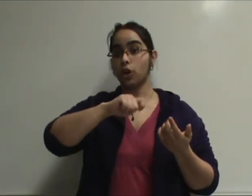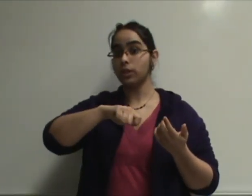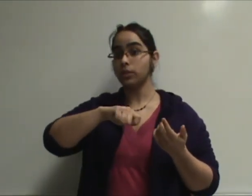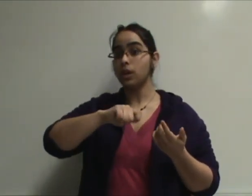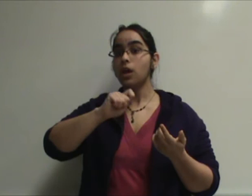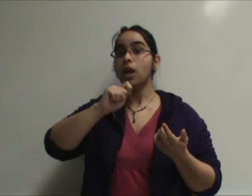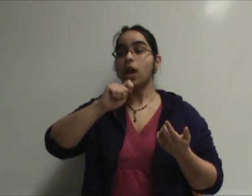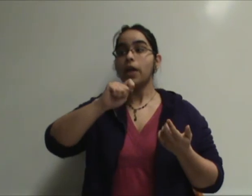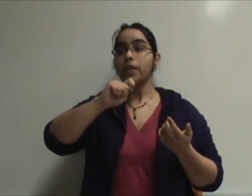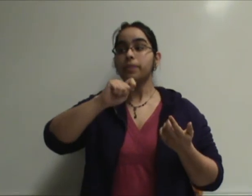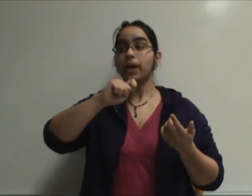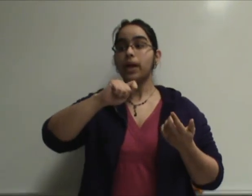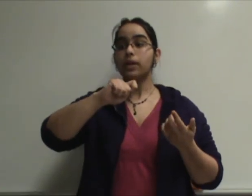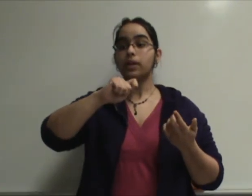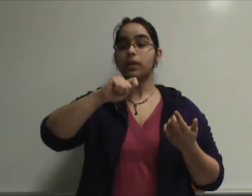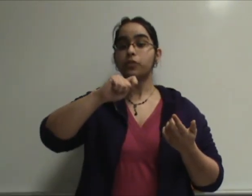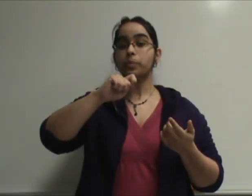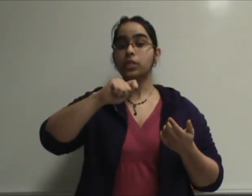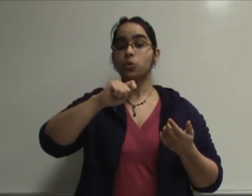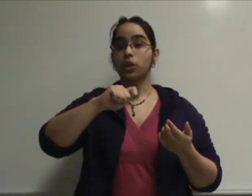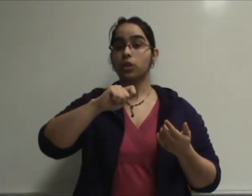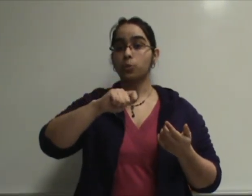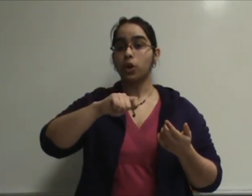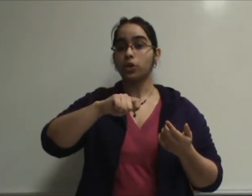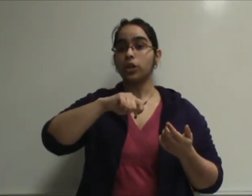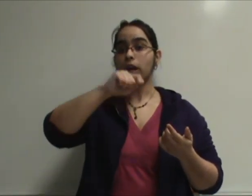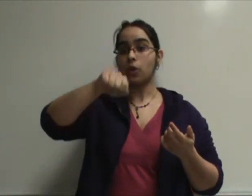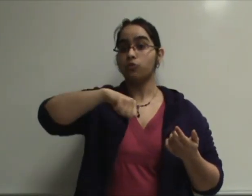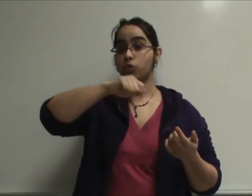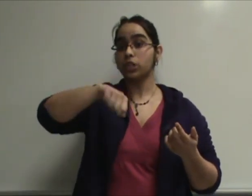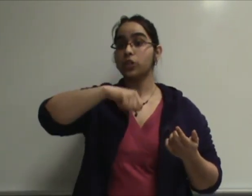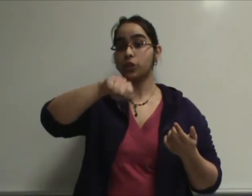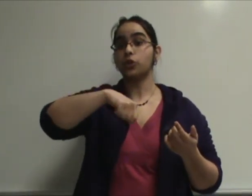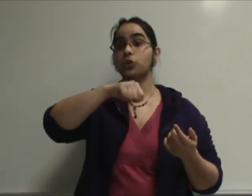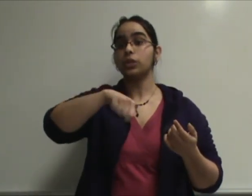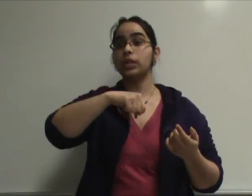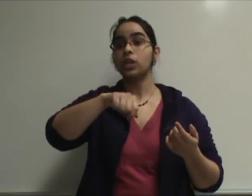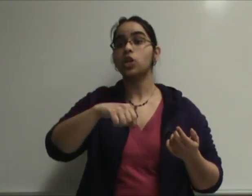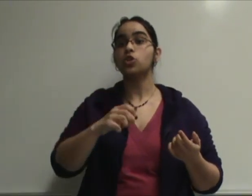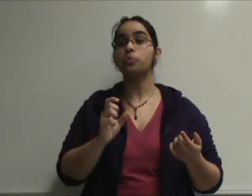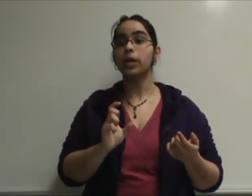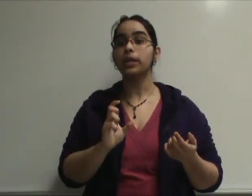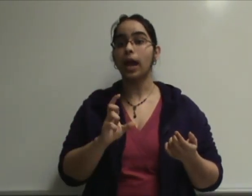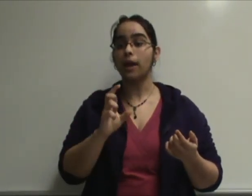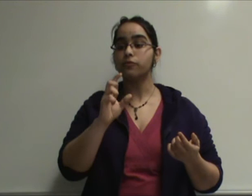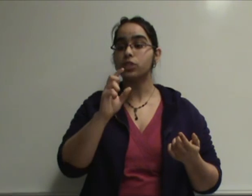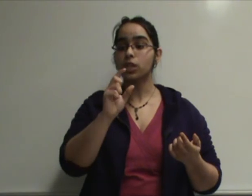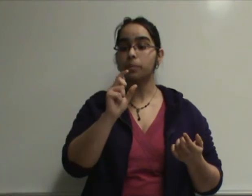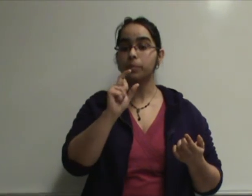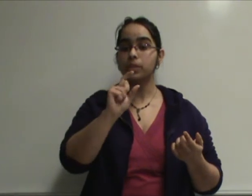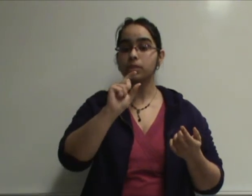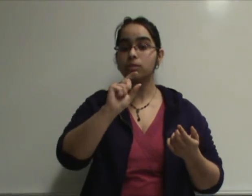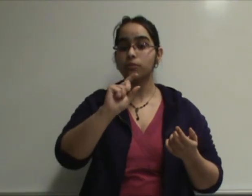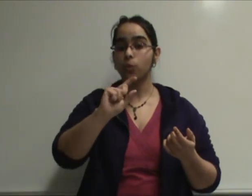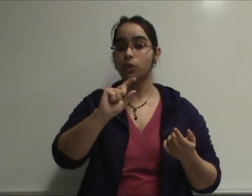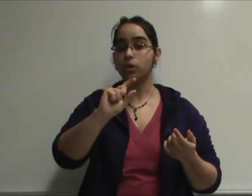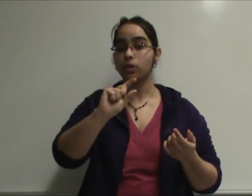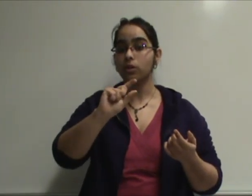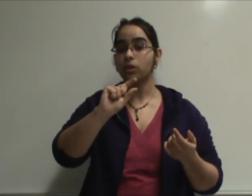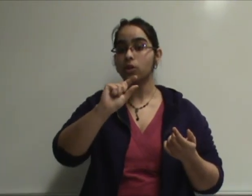on, that if you mix oil and water really thoroughly, you might have some pieces of oil or